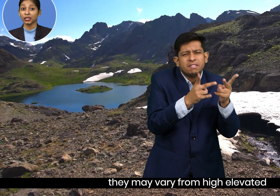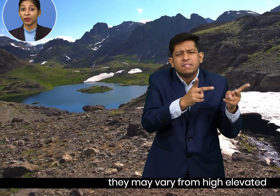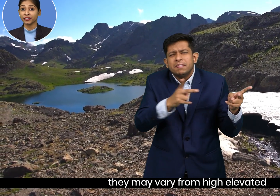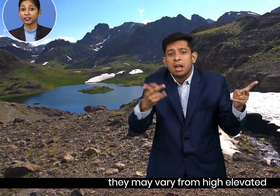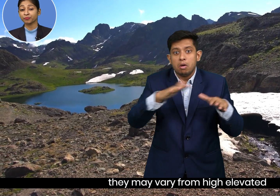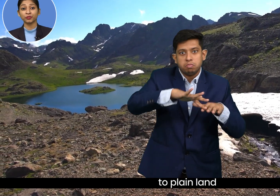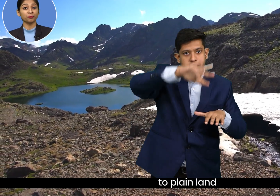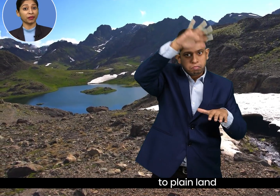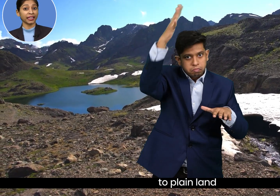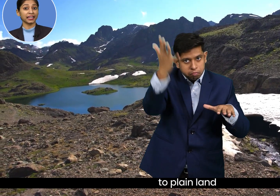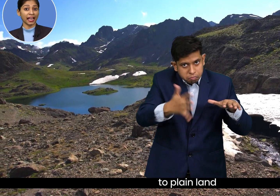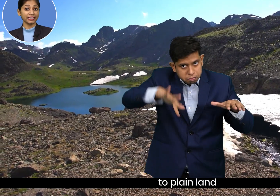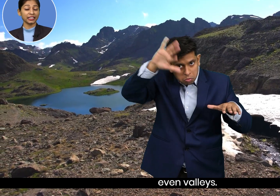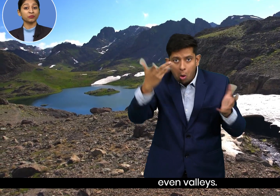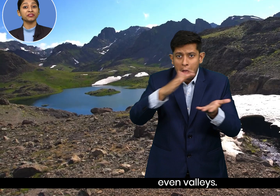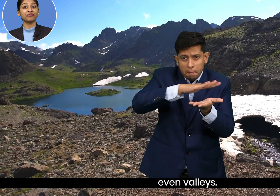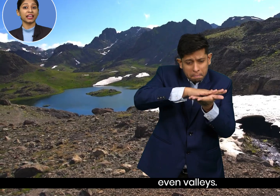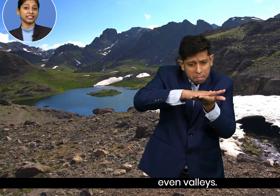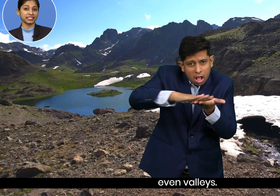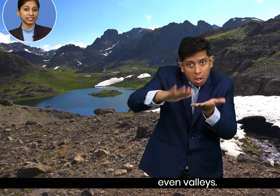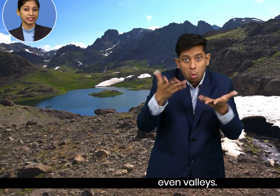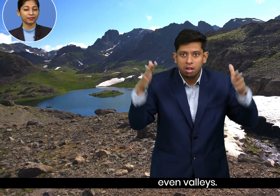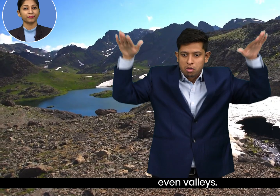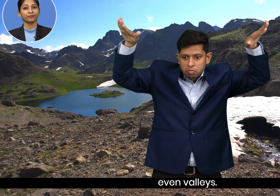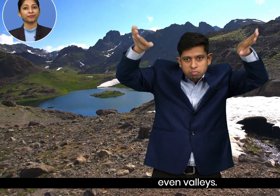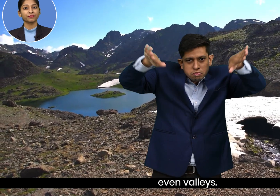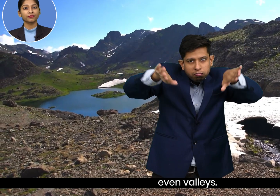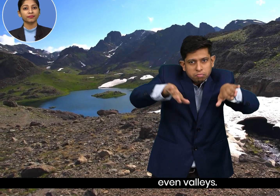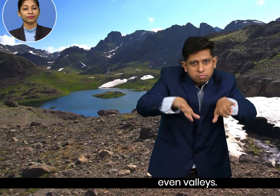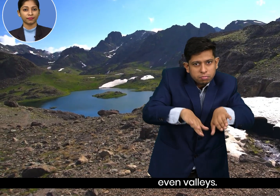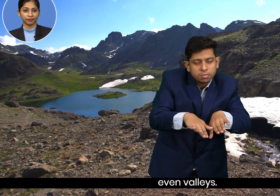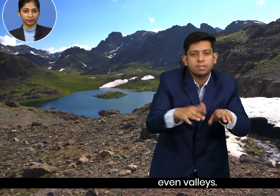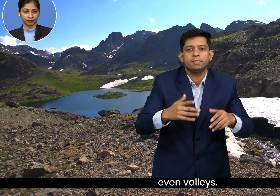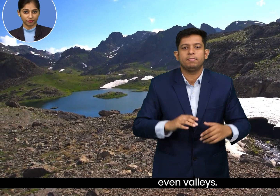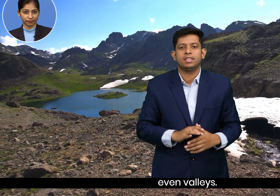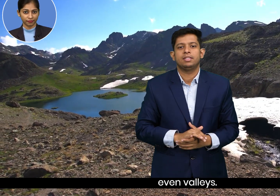high elevated to plain land, even valleys.